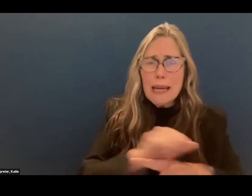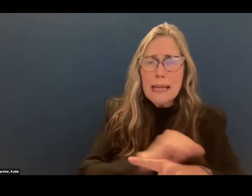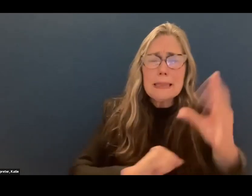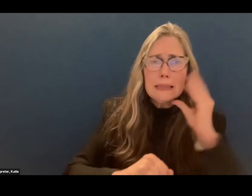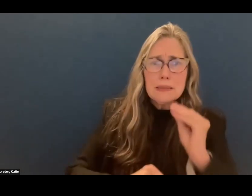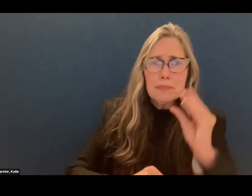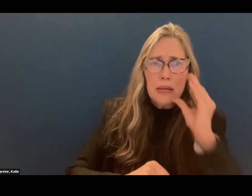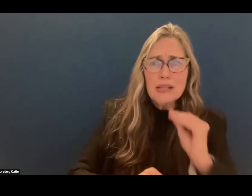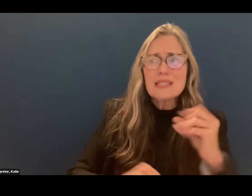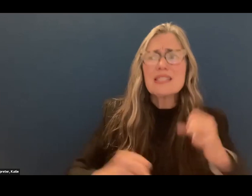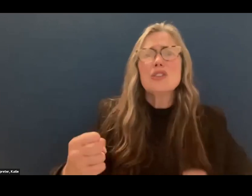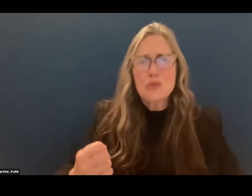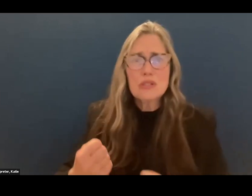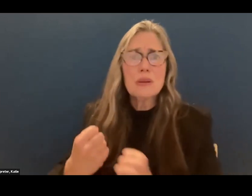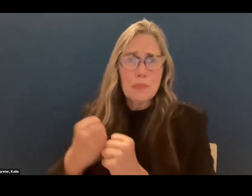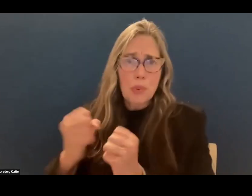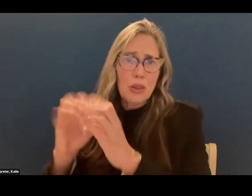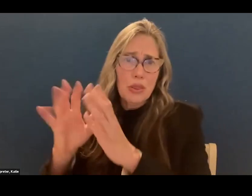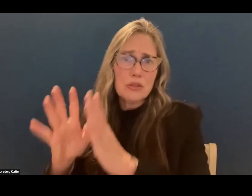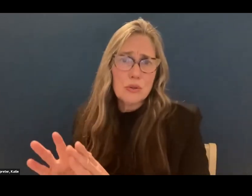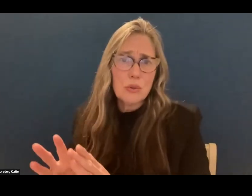seconds. Thank you.